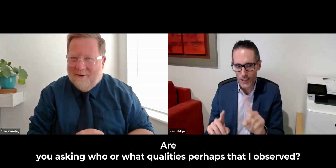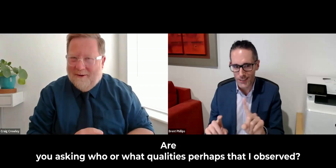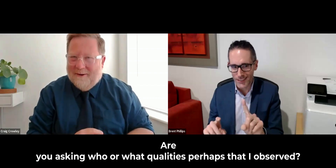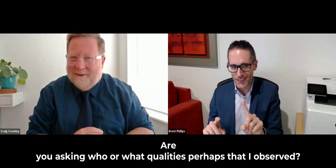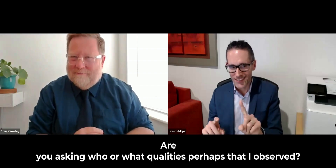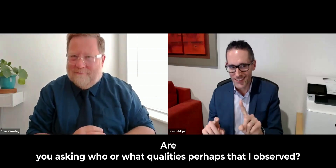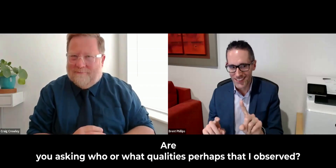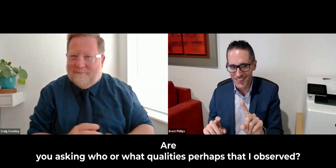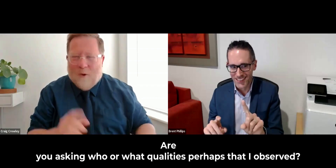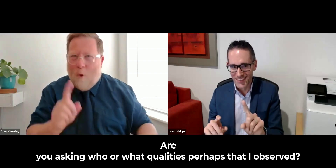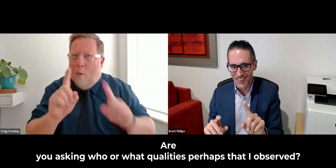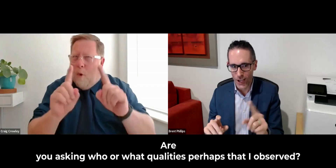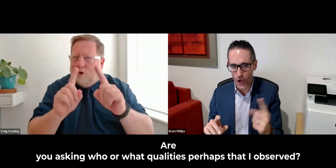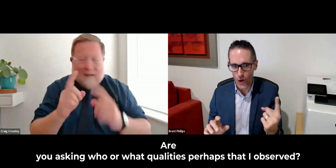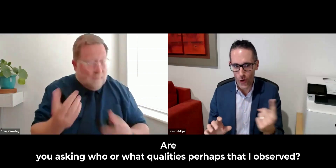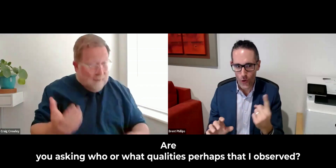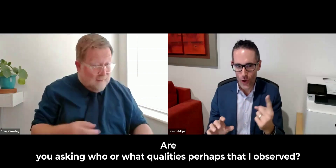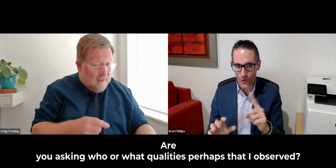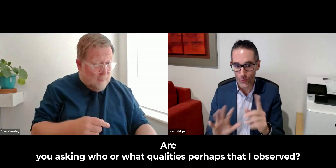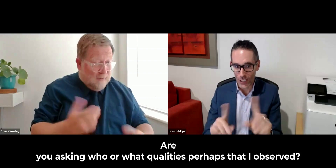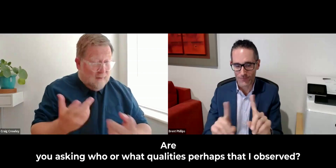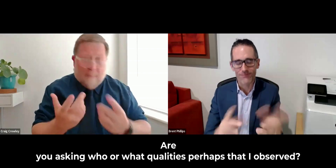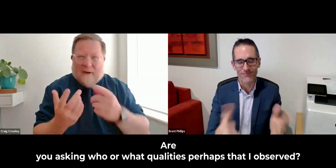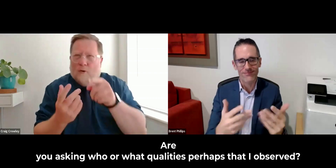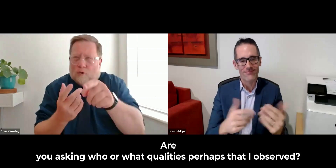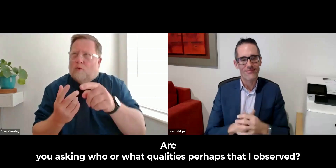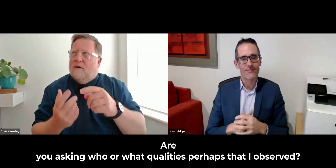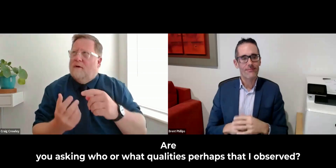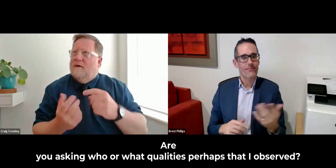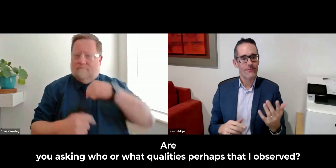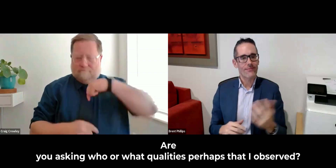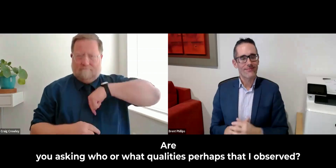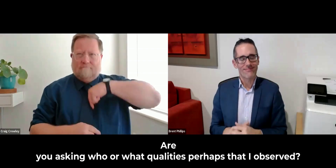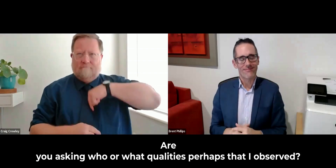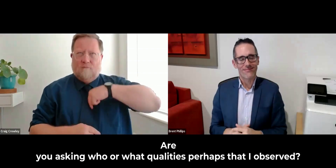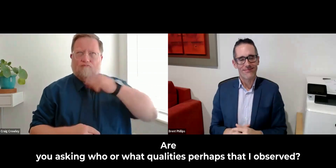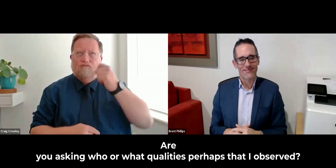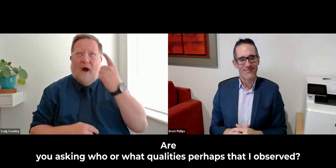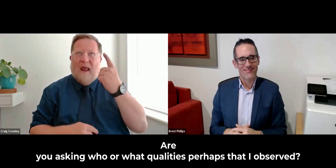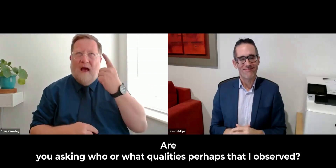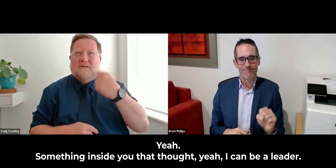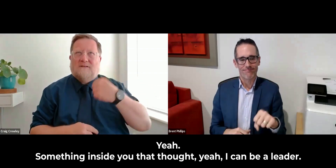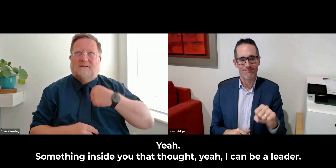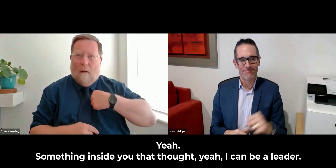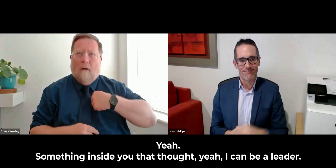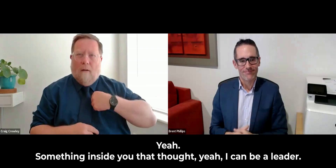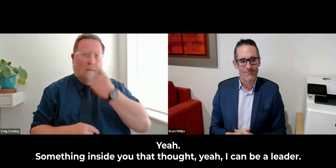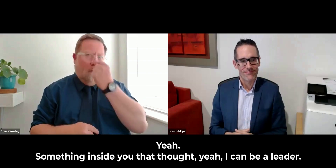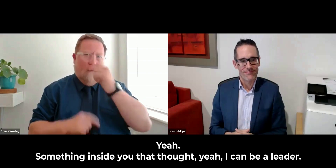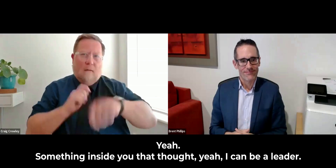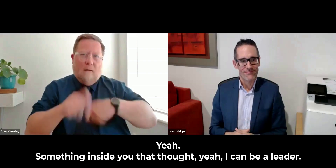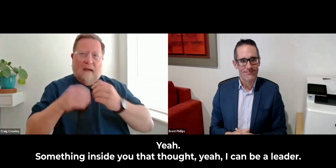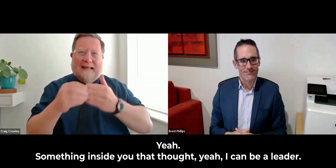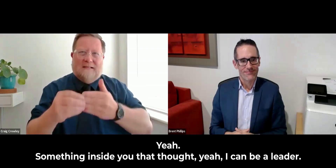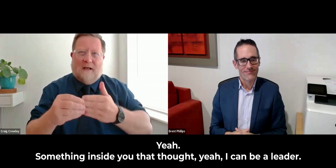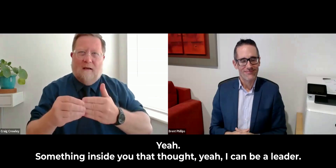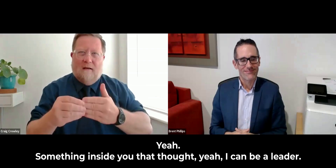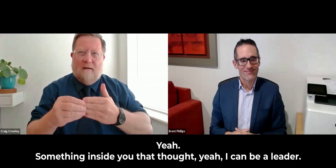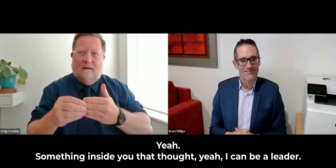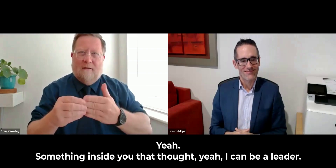Are you asking who or what qualities, perhaps, that I observed? Yeah, something inside you that thought, yeah, I